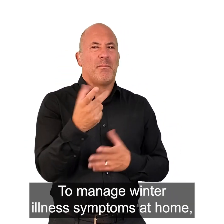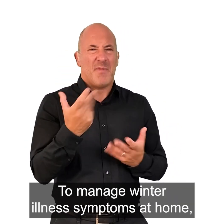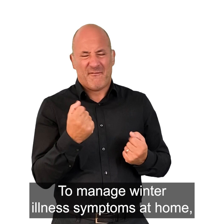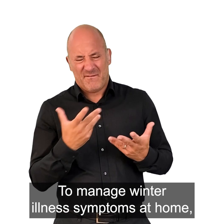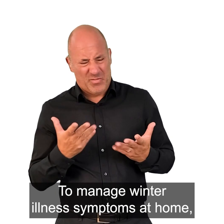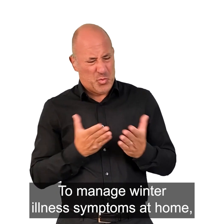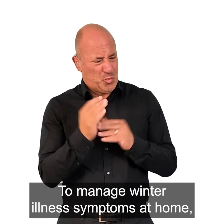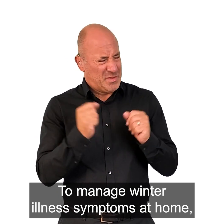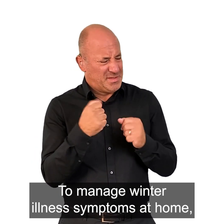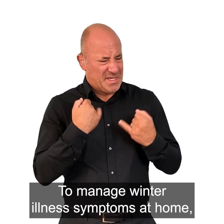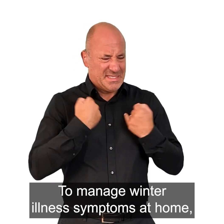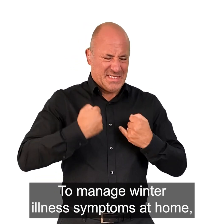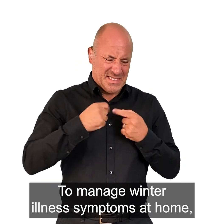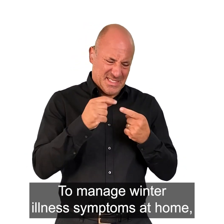manage winter illness symptoms at home,